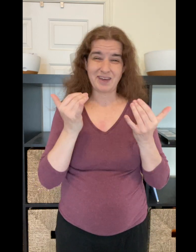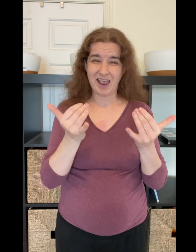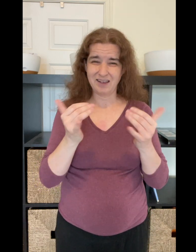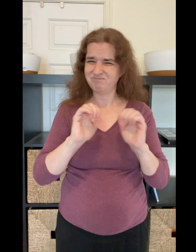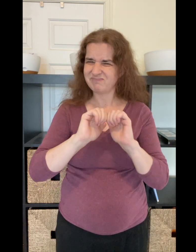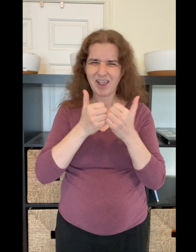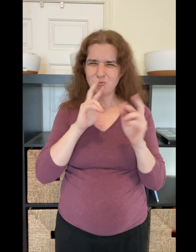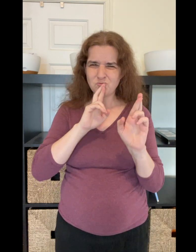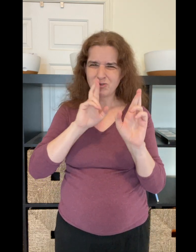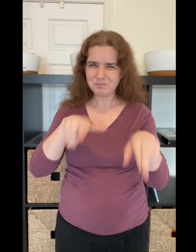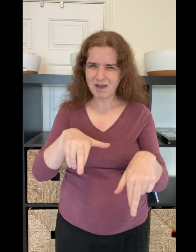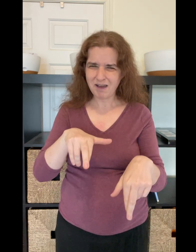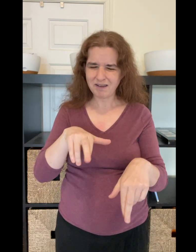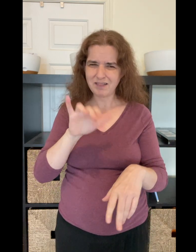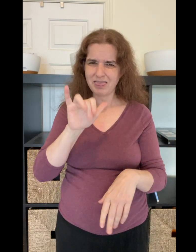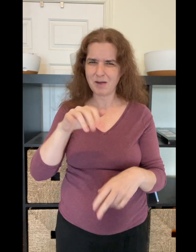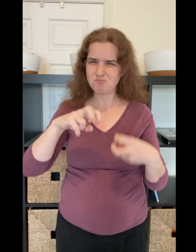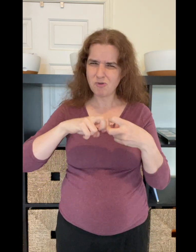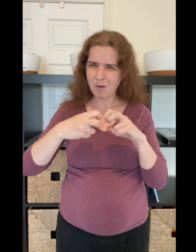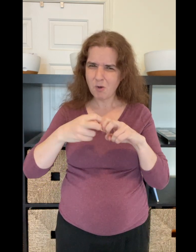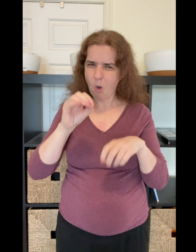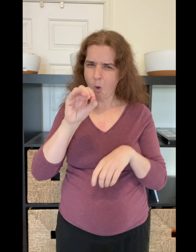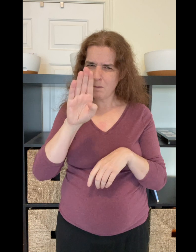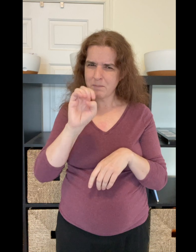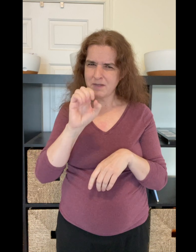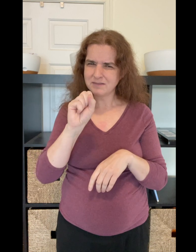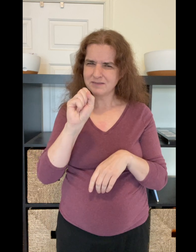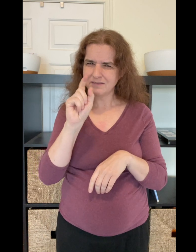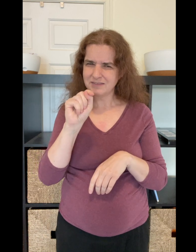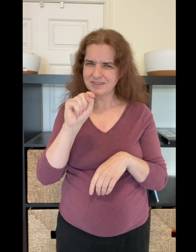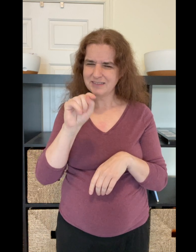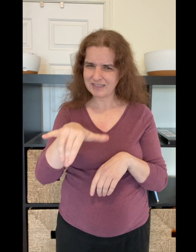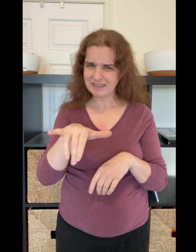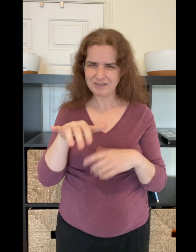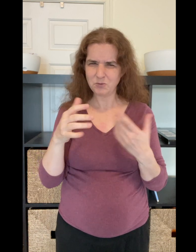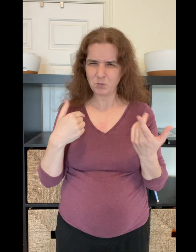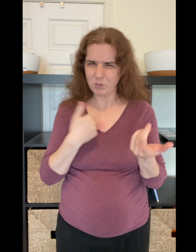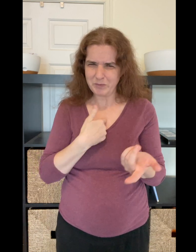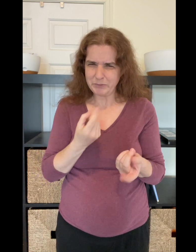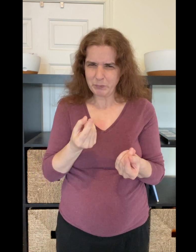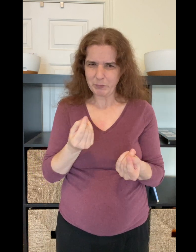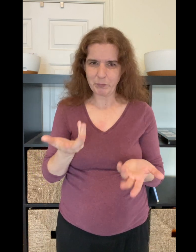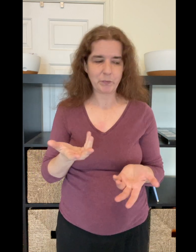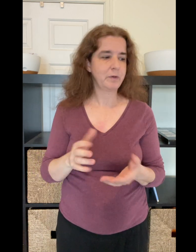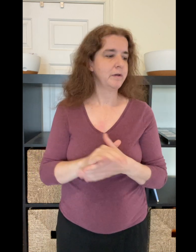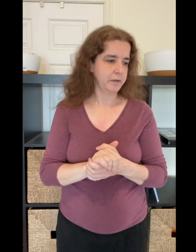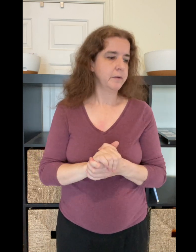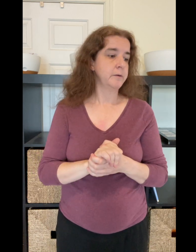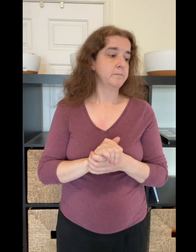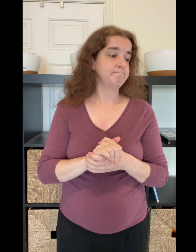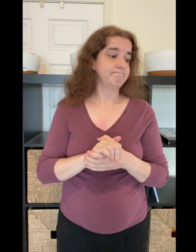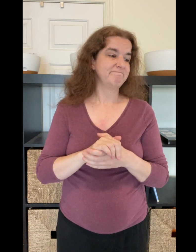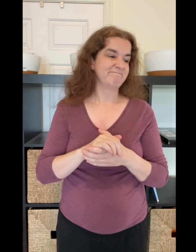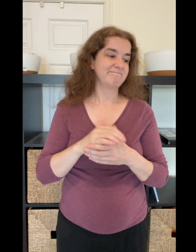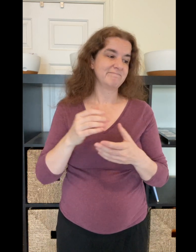So next, how do we respond to that problem of obesity? What do we do about it?